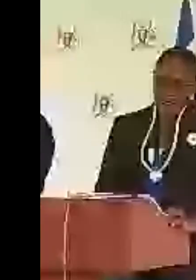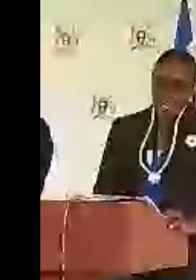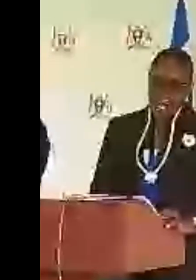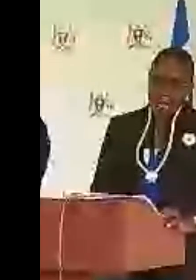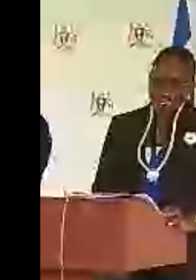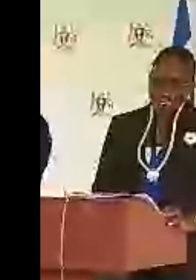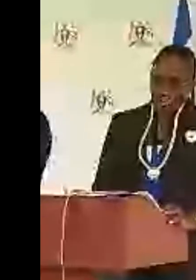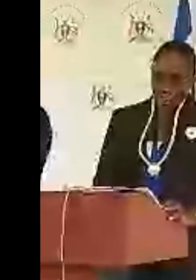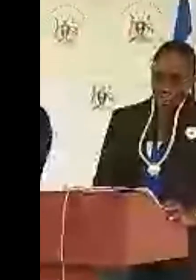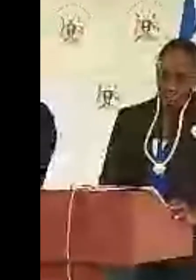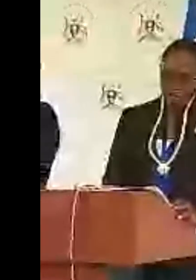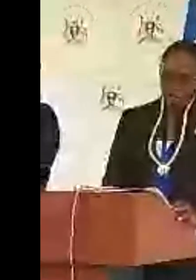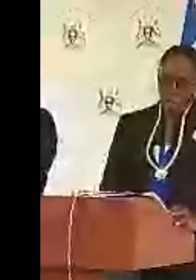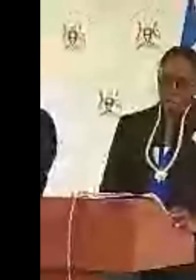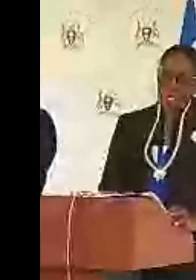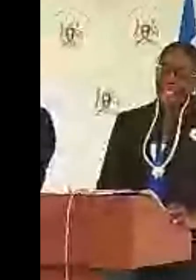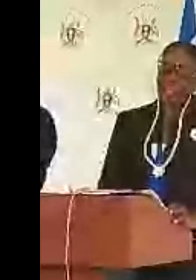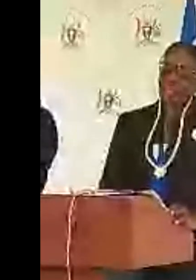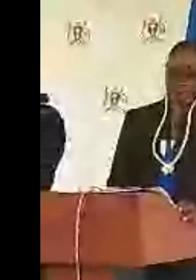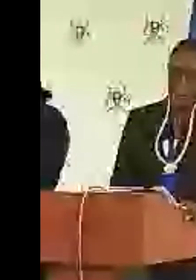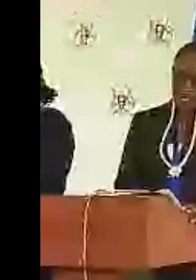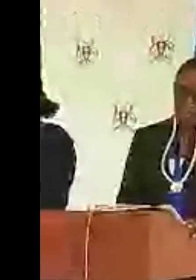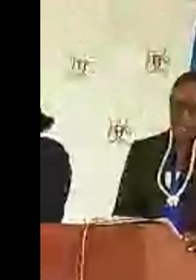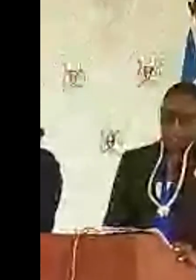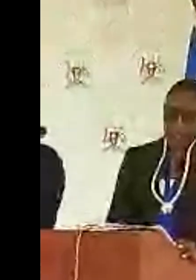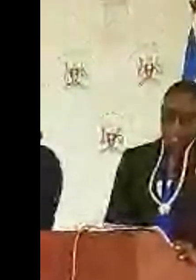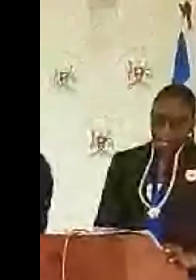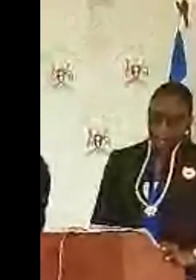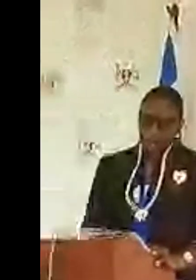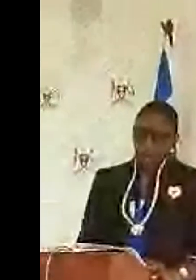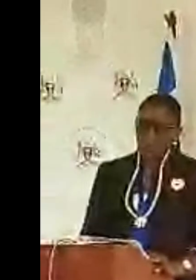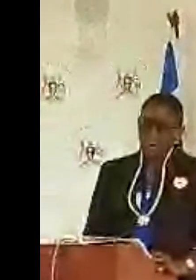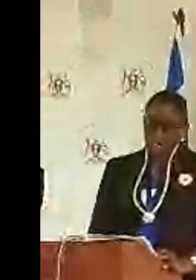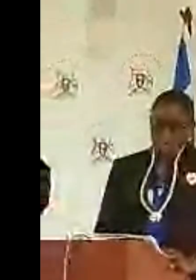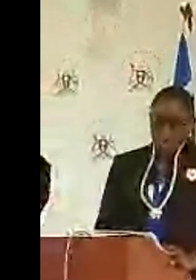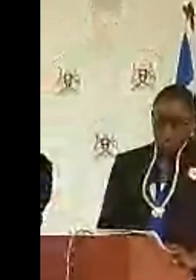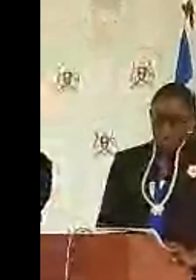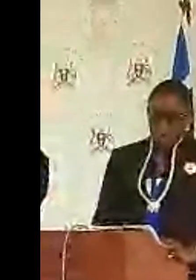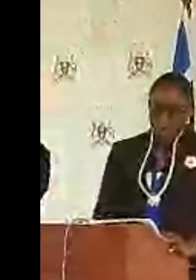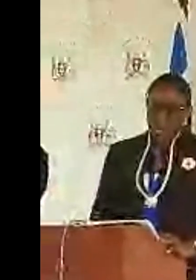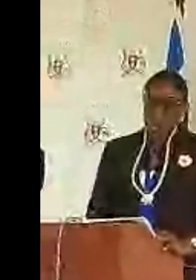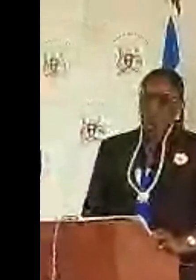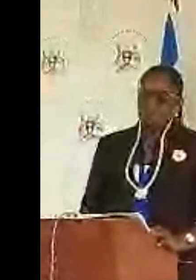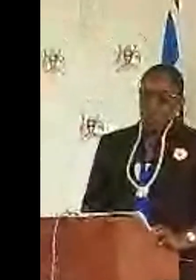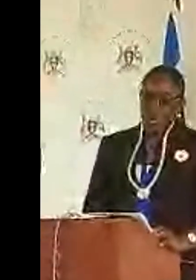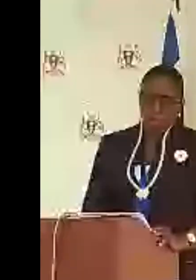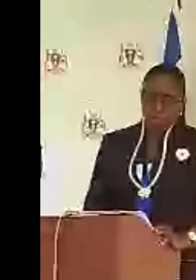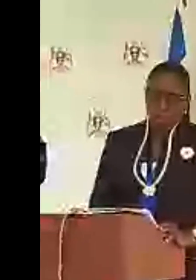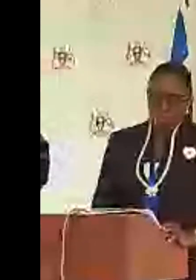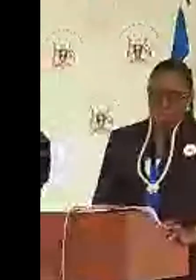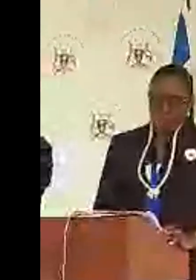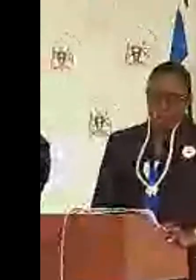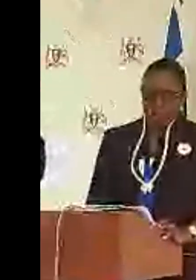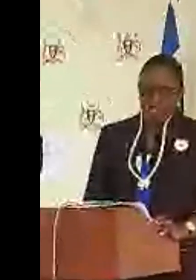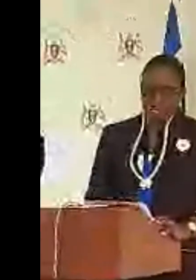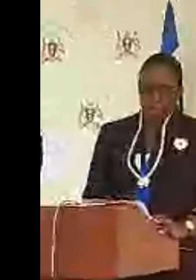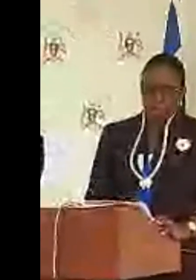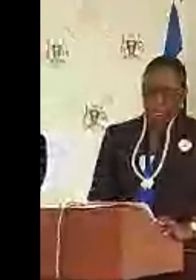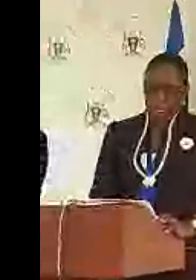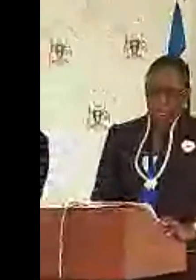ekitongole kiwandiisizza abayizi abawerako okugeza mu primary ey'omusanvu ku muwendo